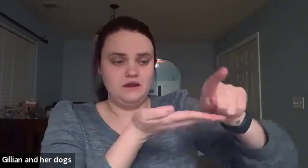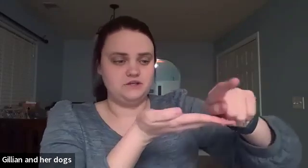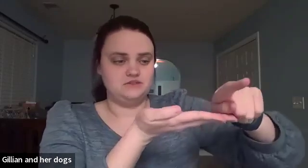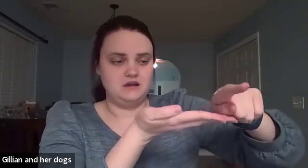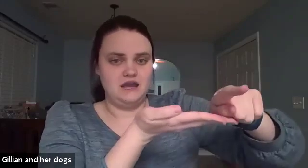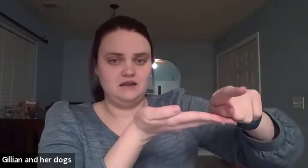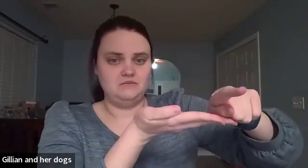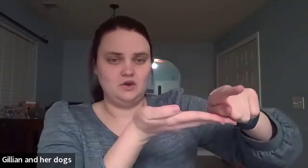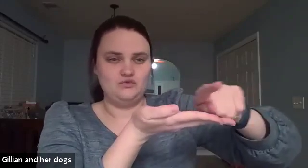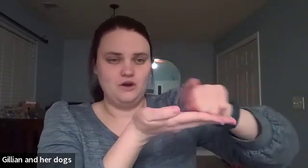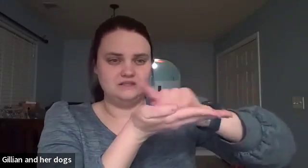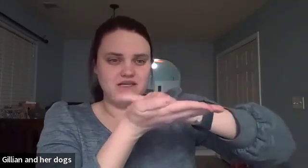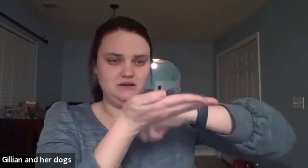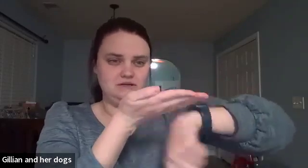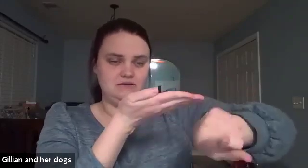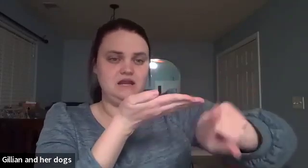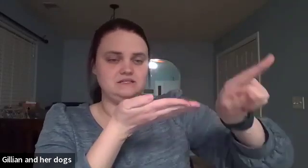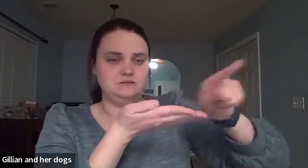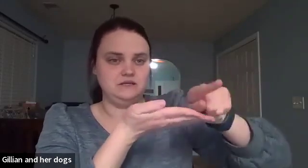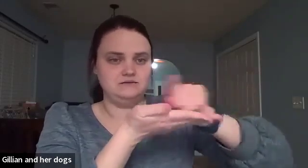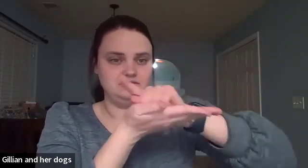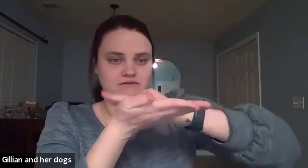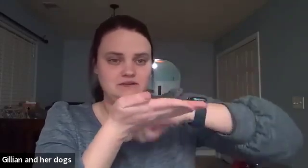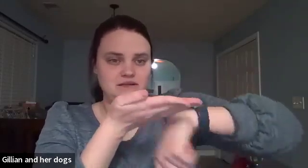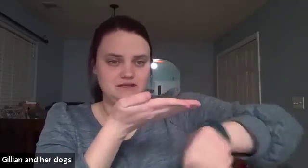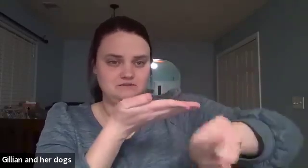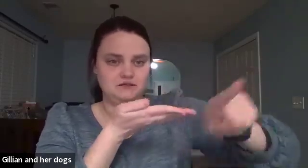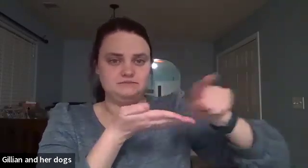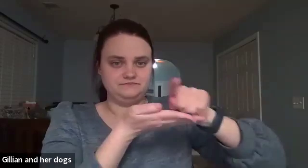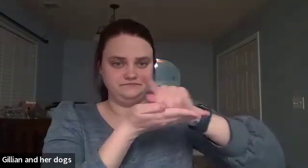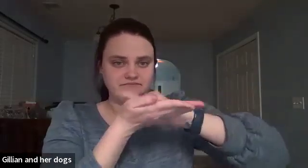way, which is where I had it come across and go down. Next week. Next week.